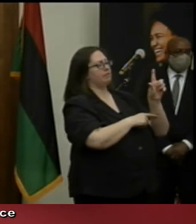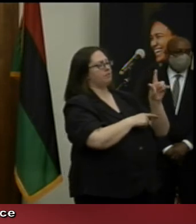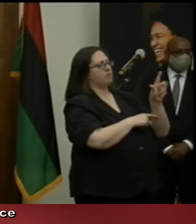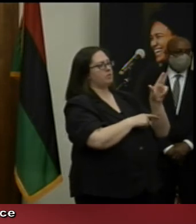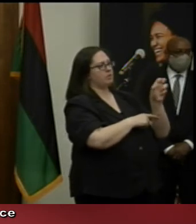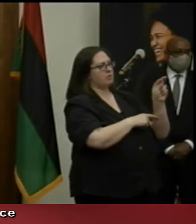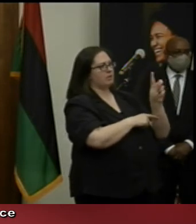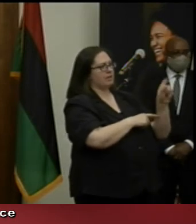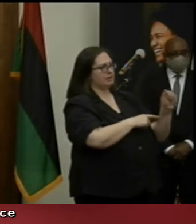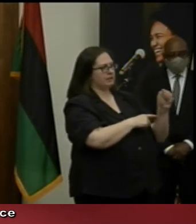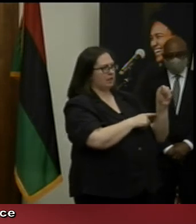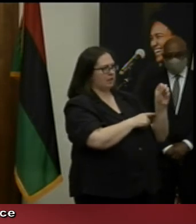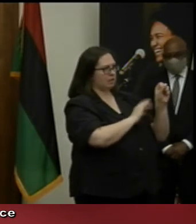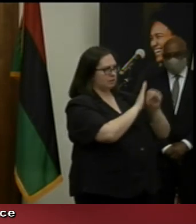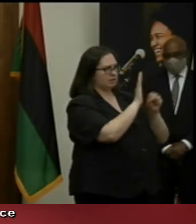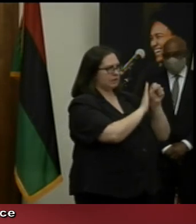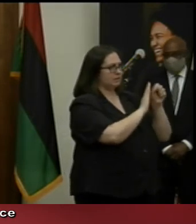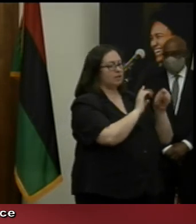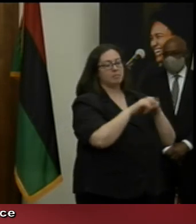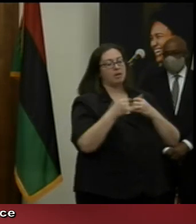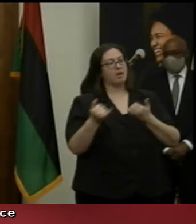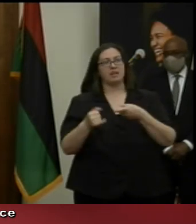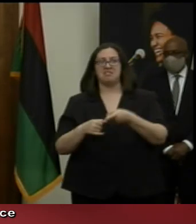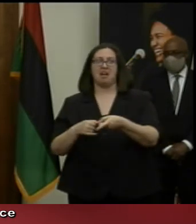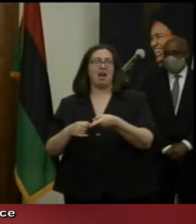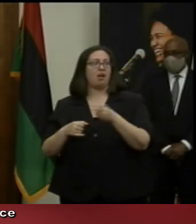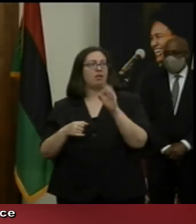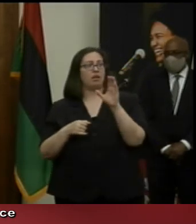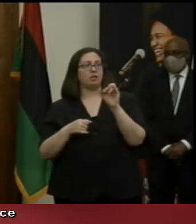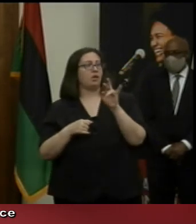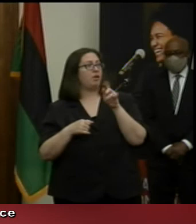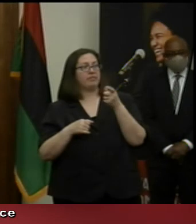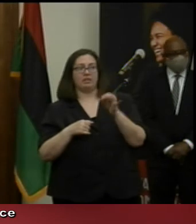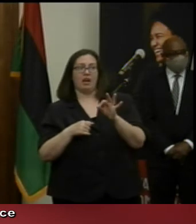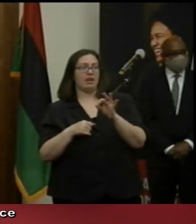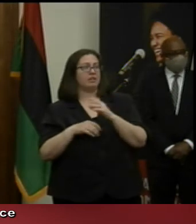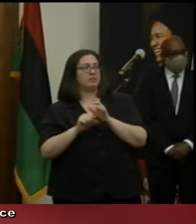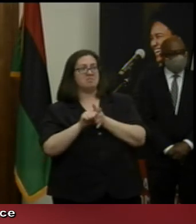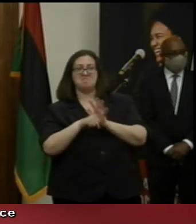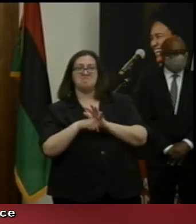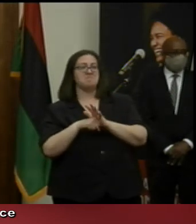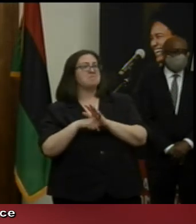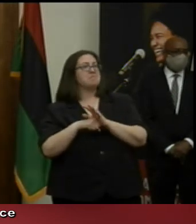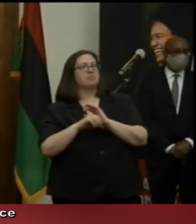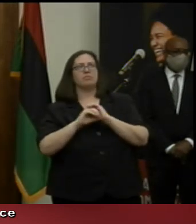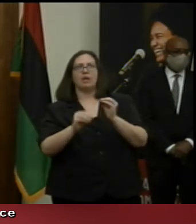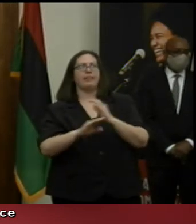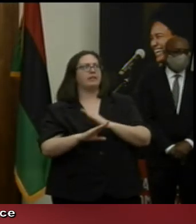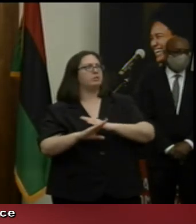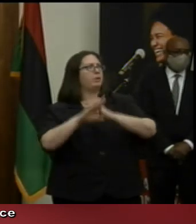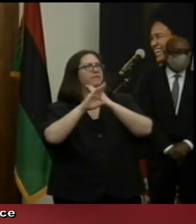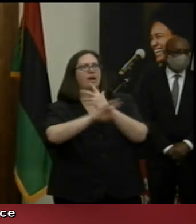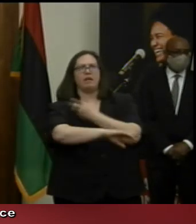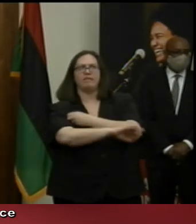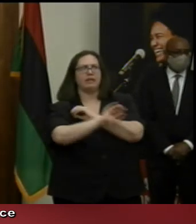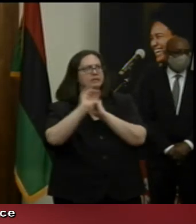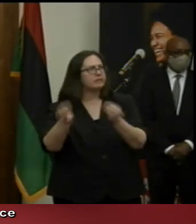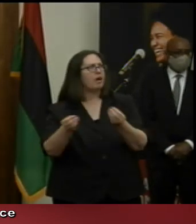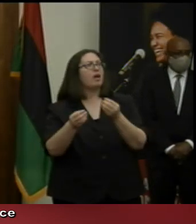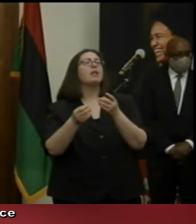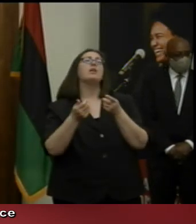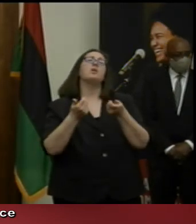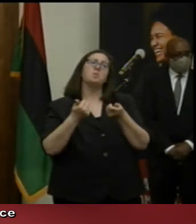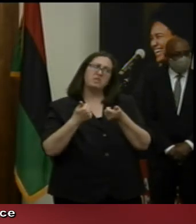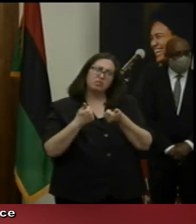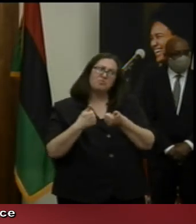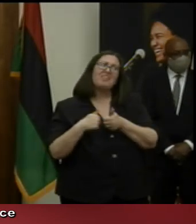year. So we don't have any pharmaceutical interventions available for COVID-19 yet. There are some clinical trials that are being implemented, but it may